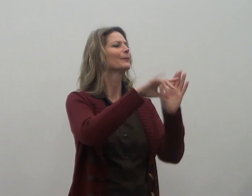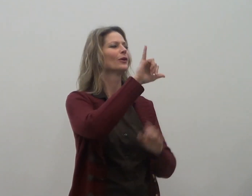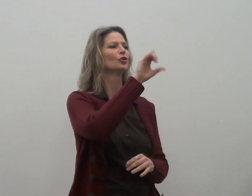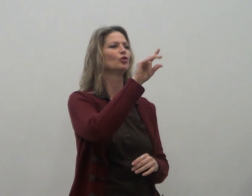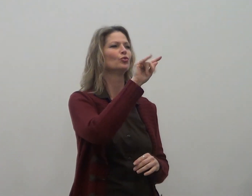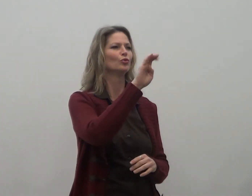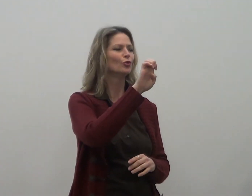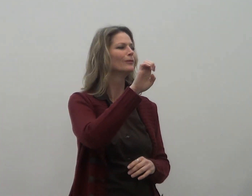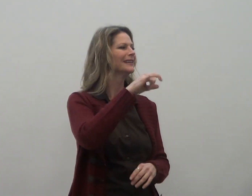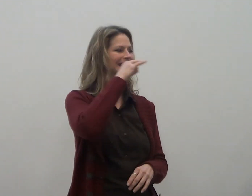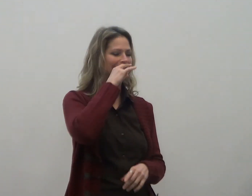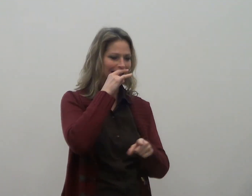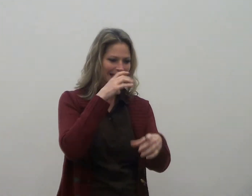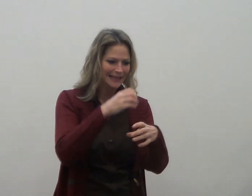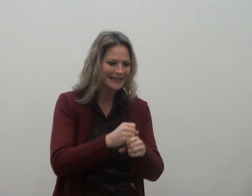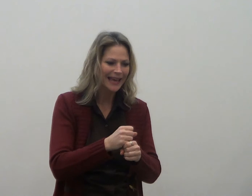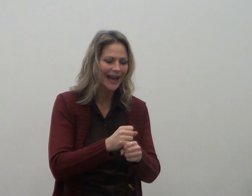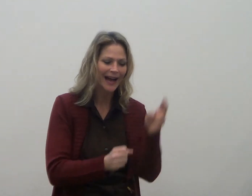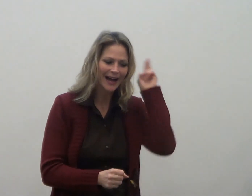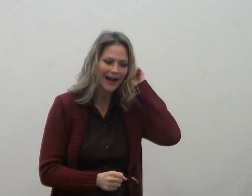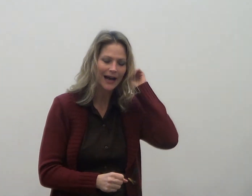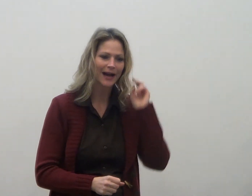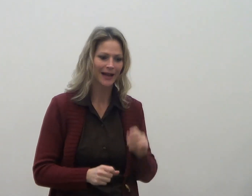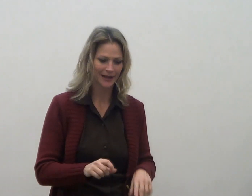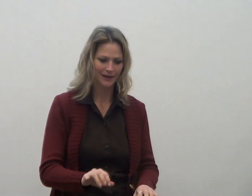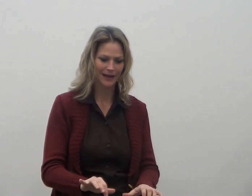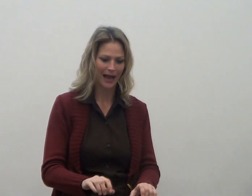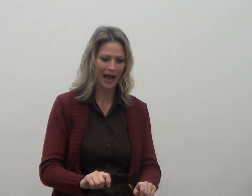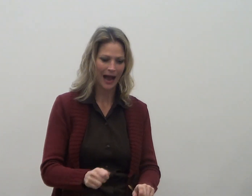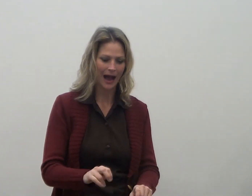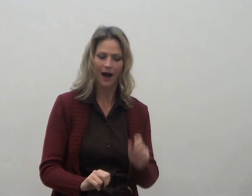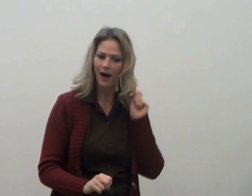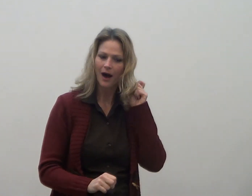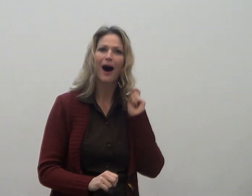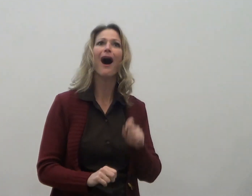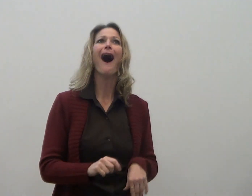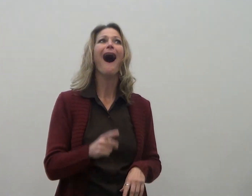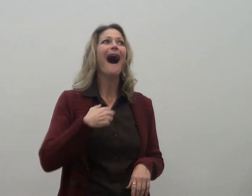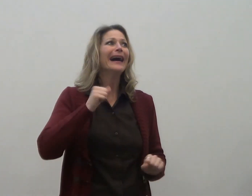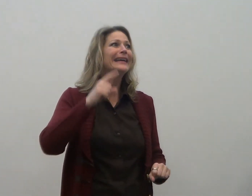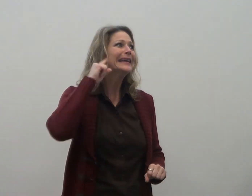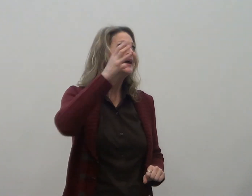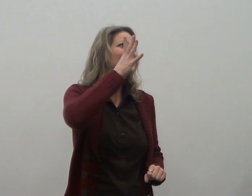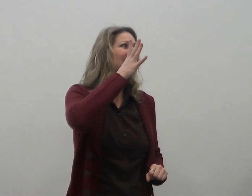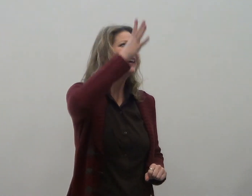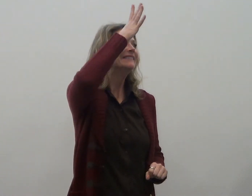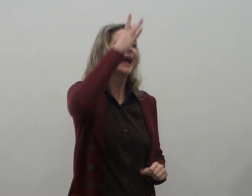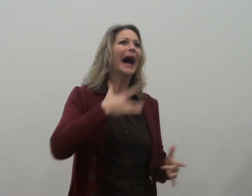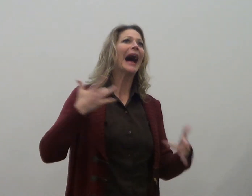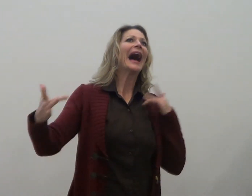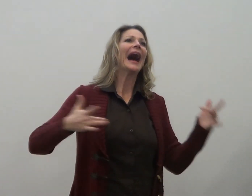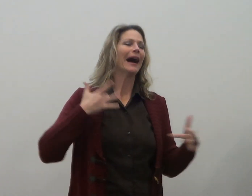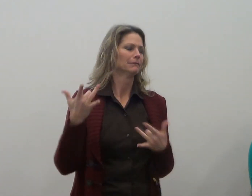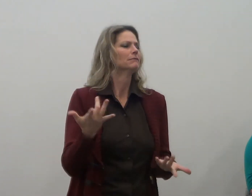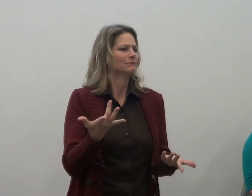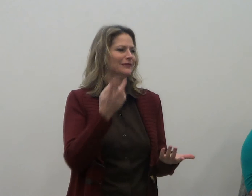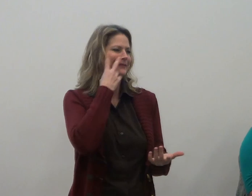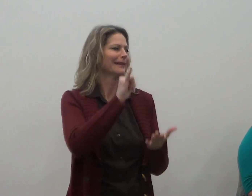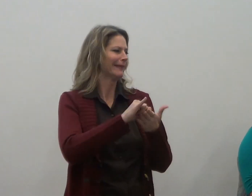getting a cochlear implant and turning it on for the first time and being able to hear their parents' voices, you know, things like that. And I think it's